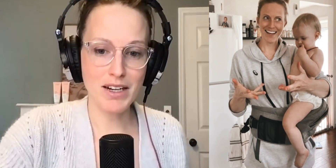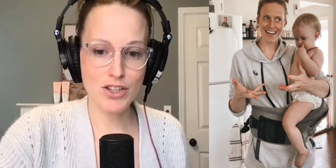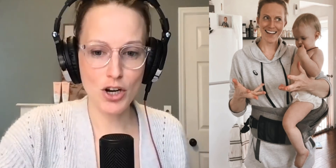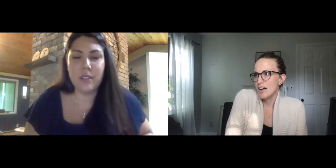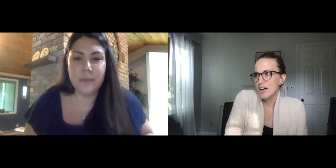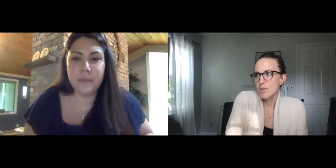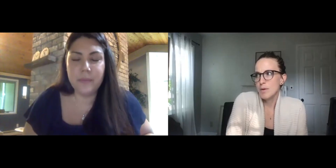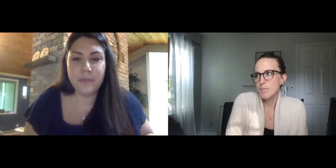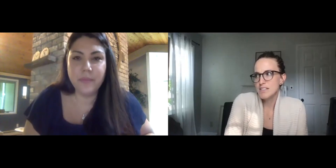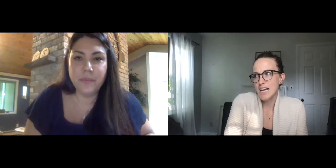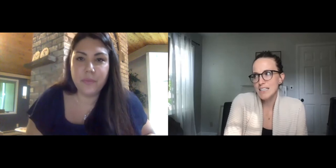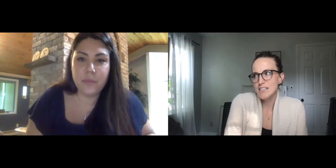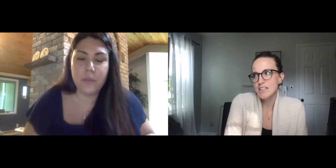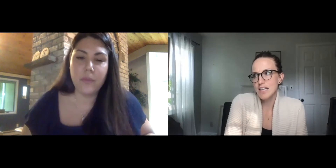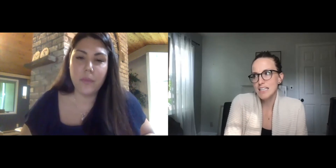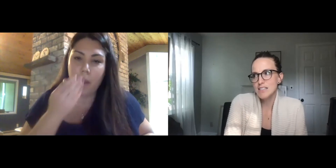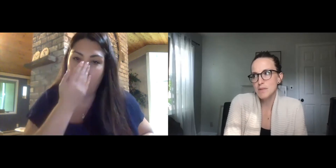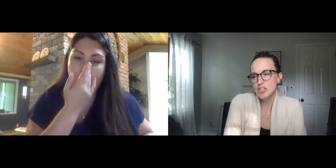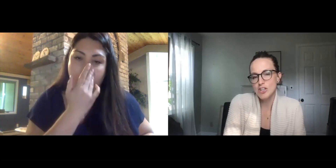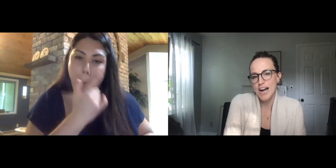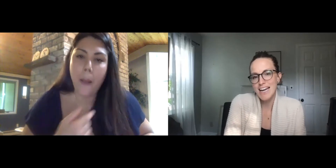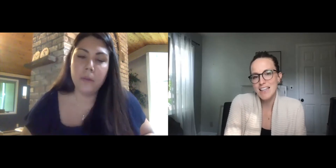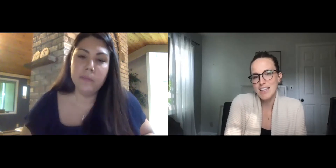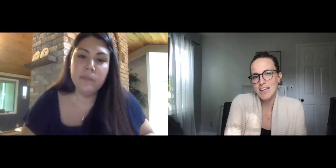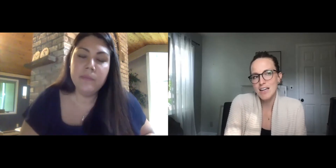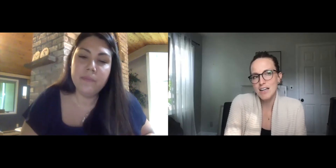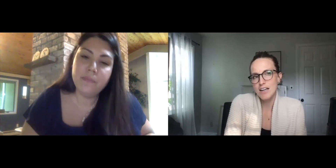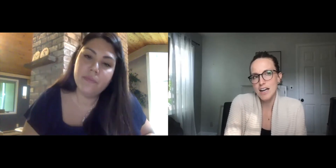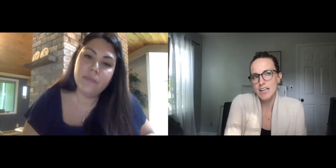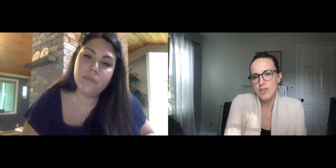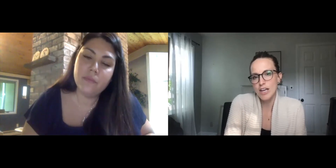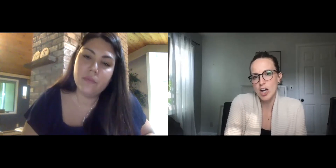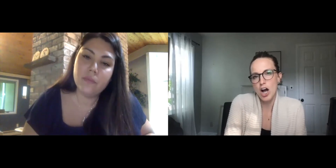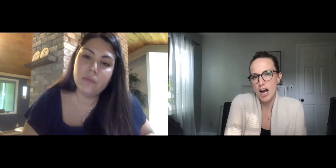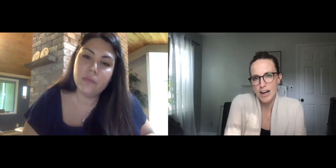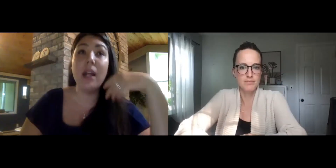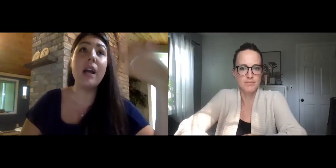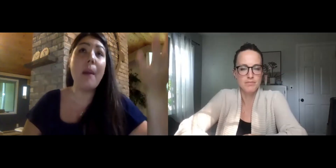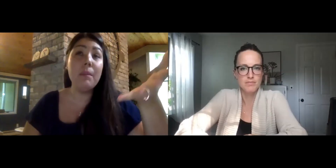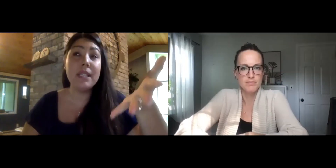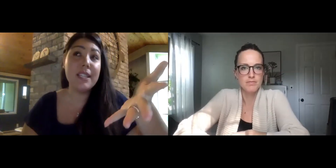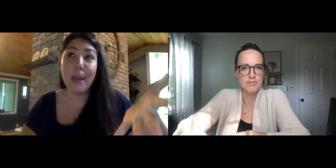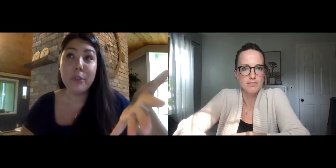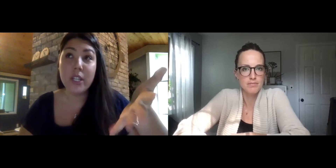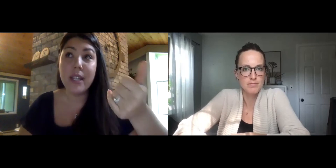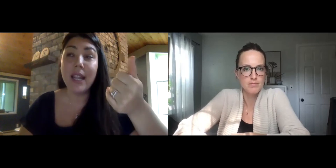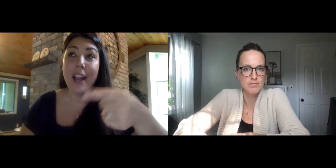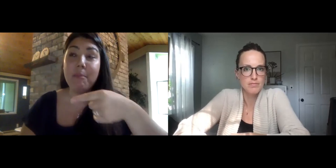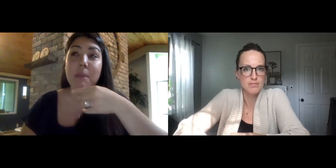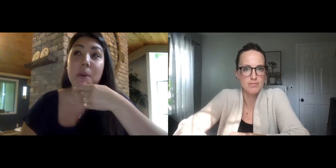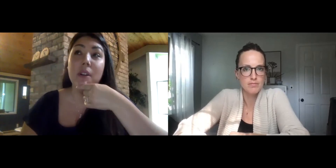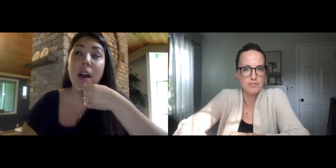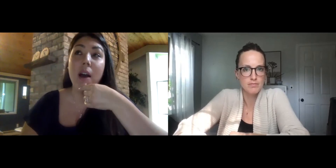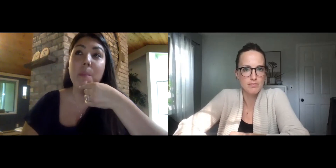Let's get back to the show. Besides the delayed speech, is there anything, any other like a common misconception that a lot